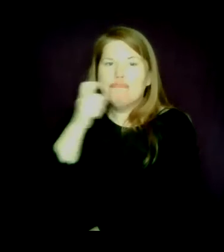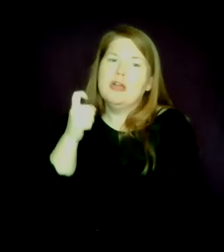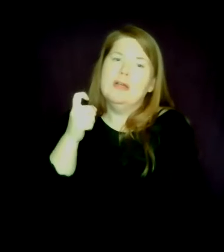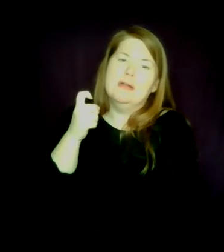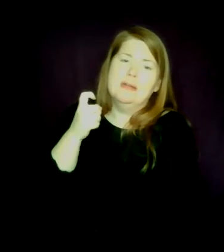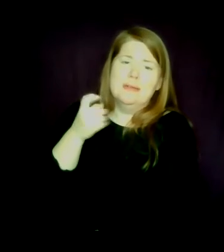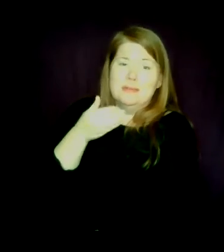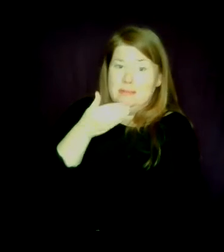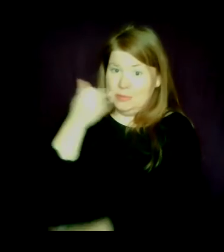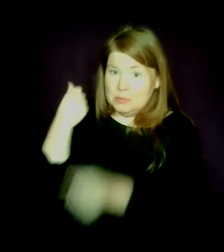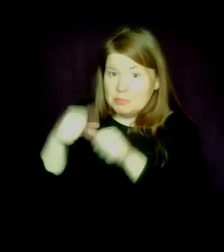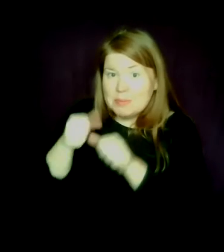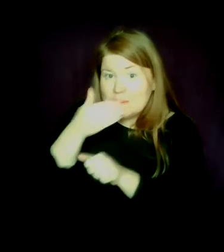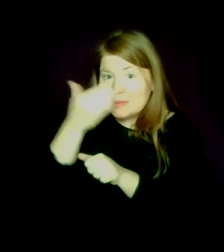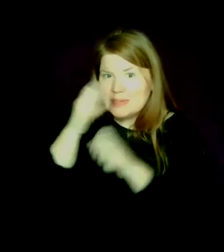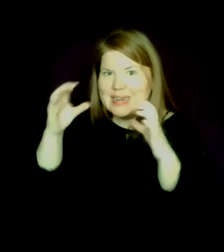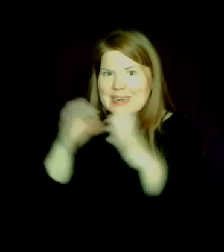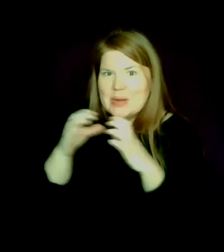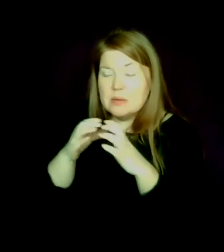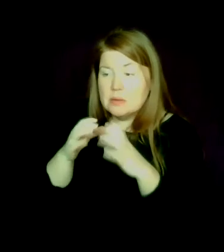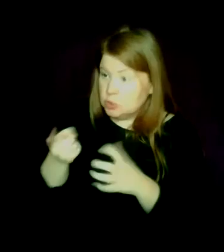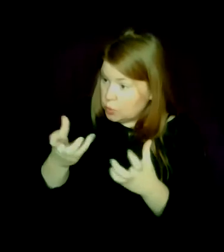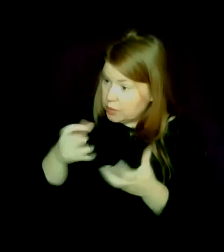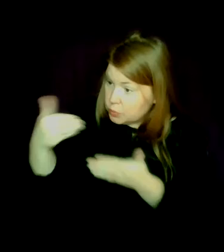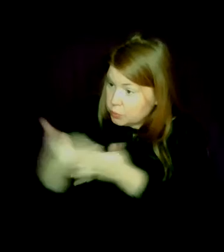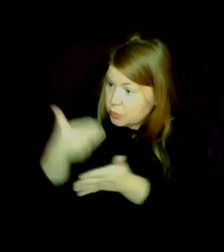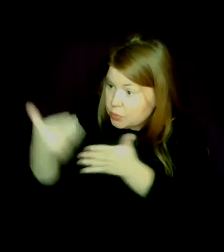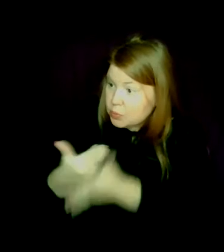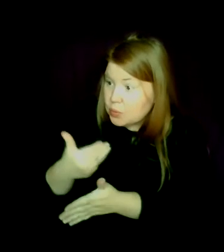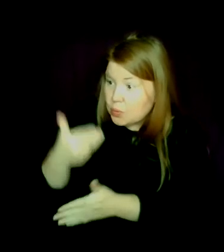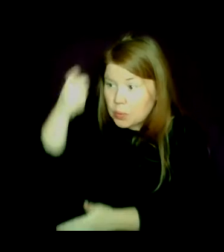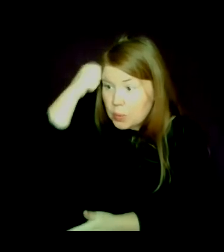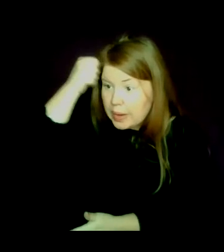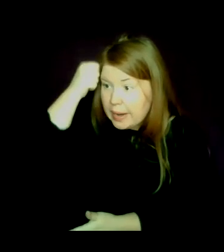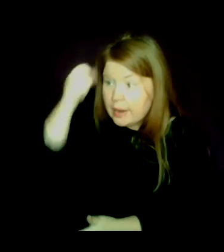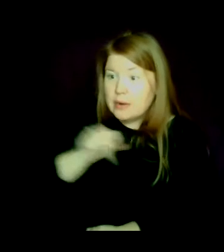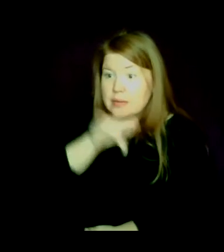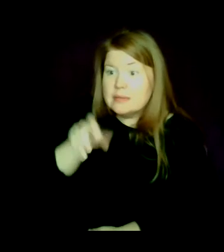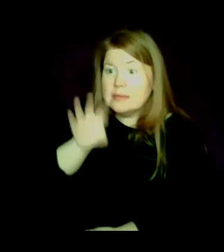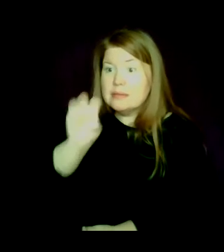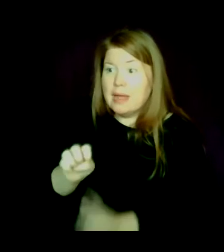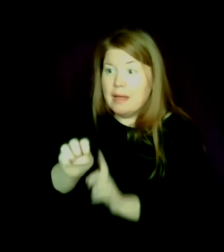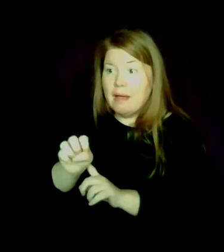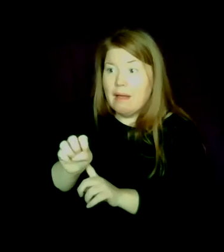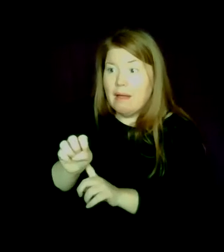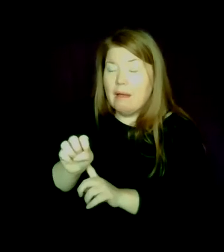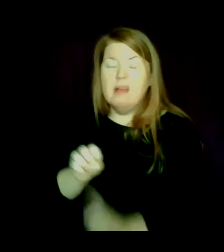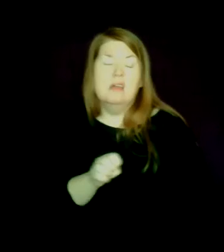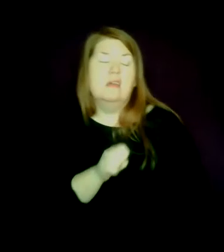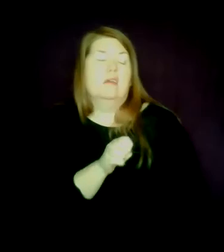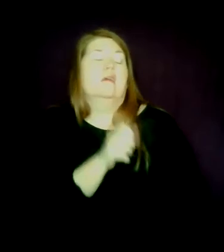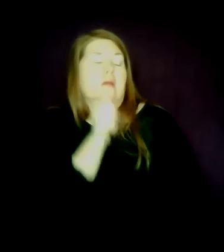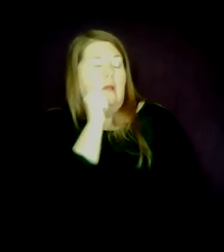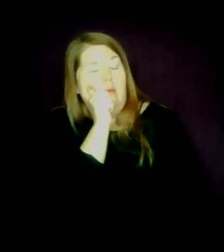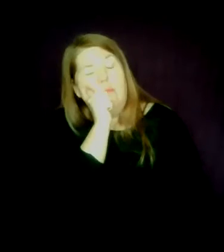curls. Tiffany, how would you like a new hairstyle? Mama asks. But instead of answering, Tiffany takes her thumb out